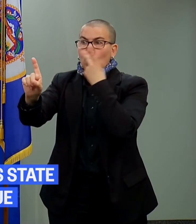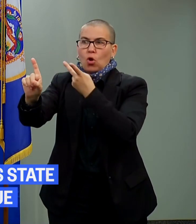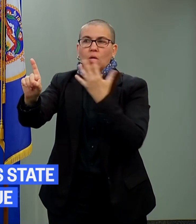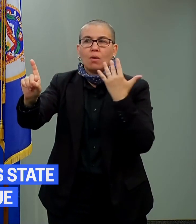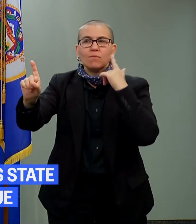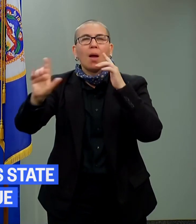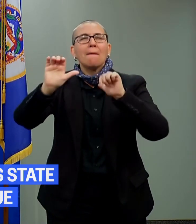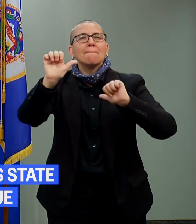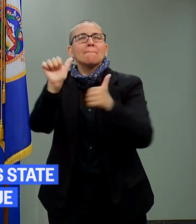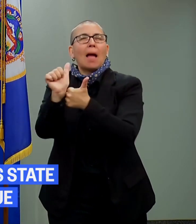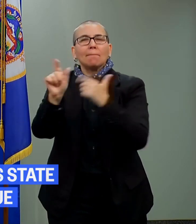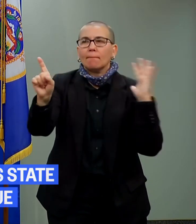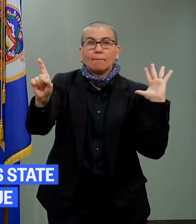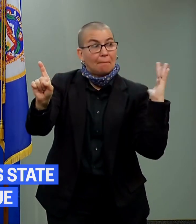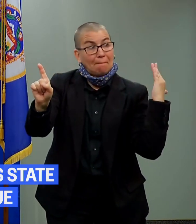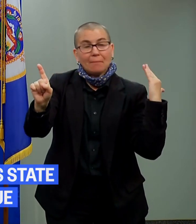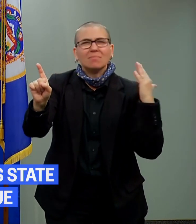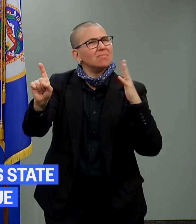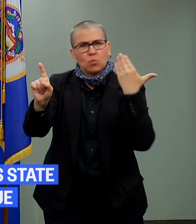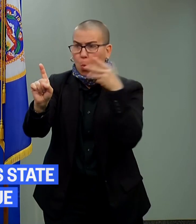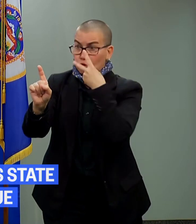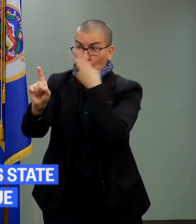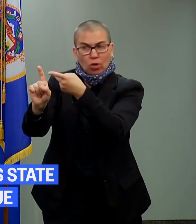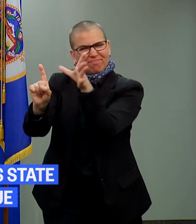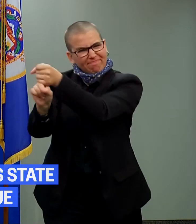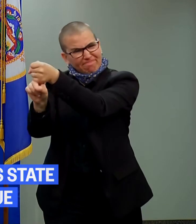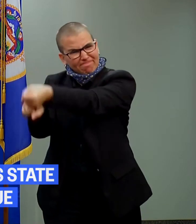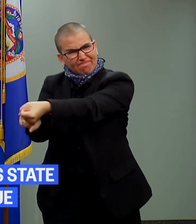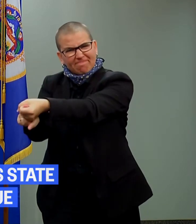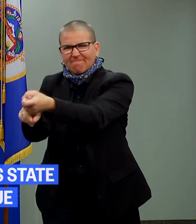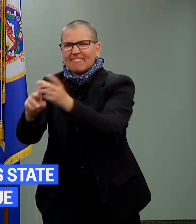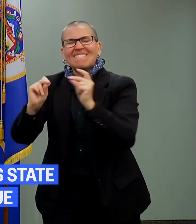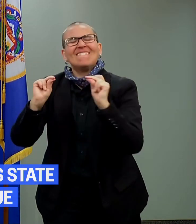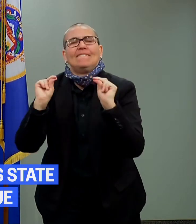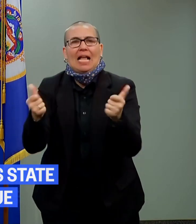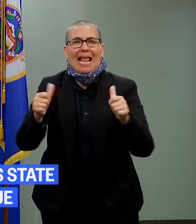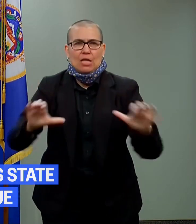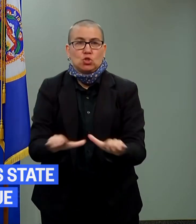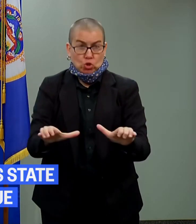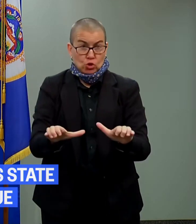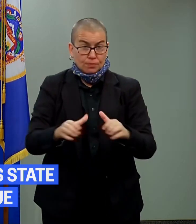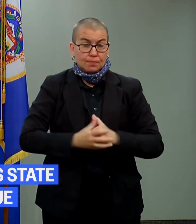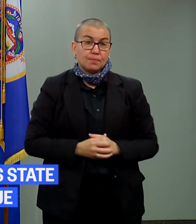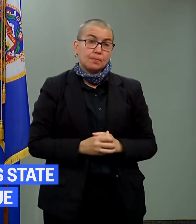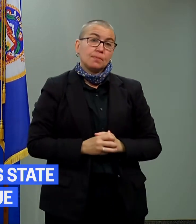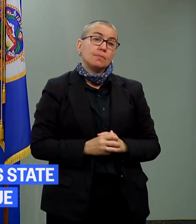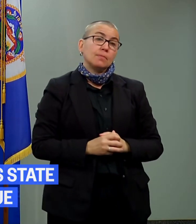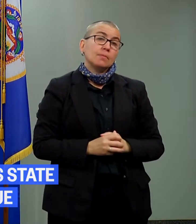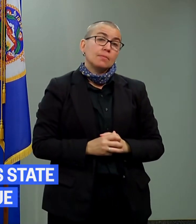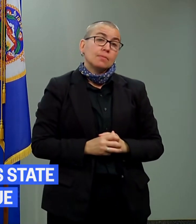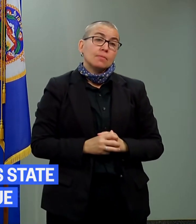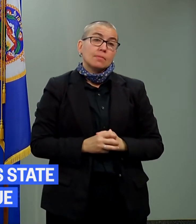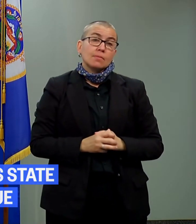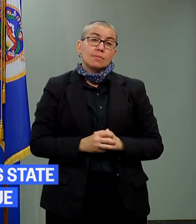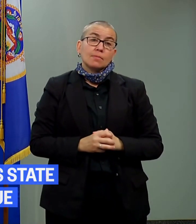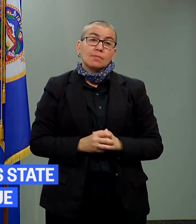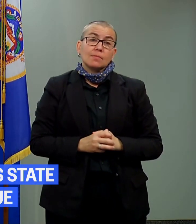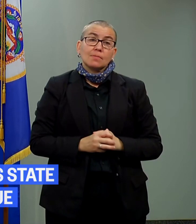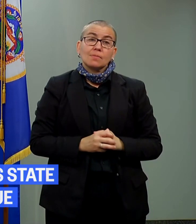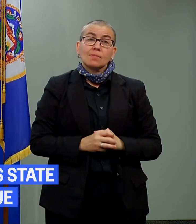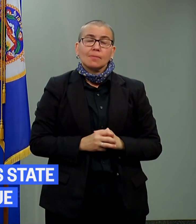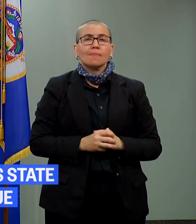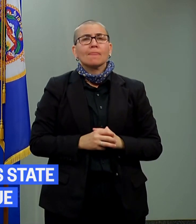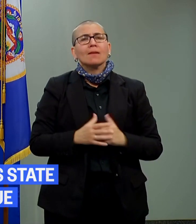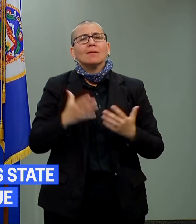it done rapidly. In addition to that, we set up more traditional